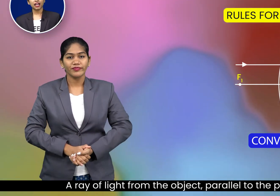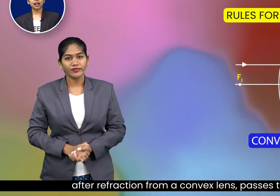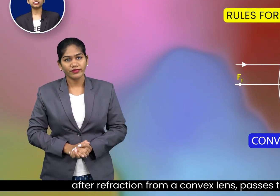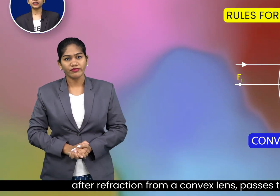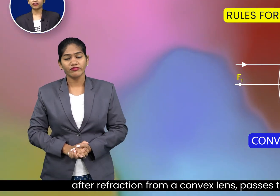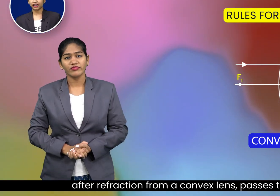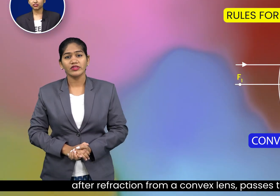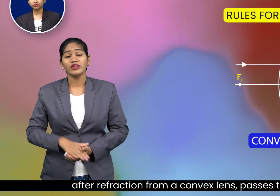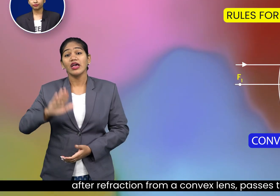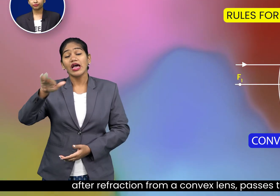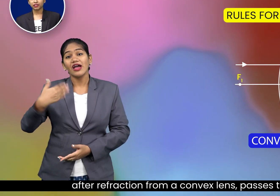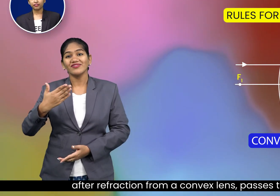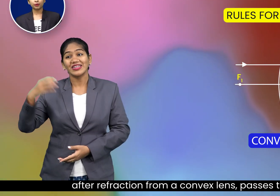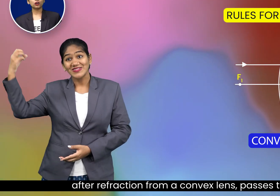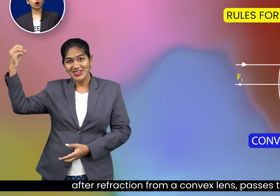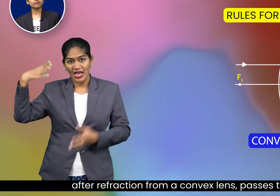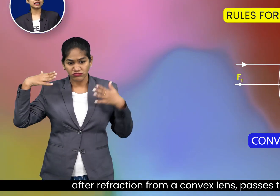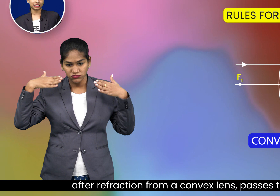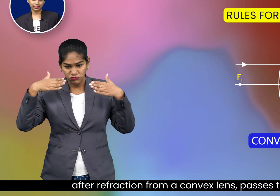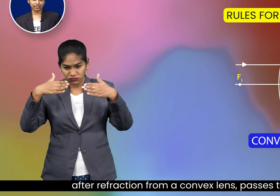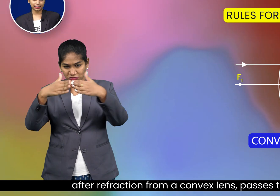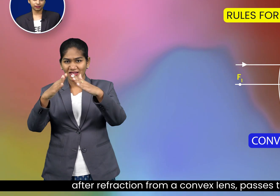After refraction from a convex lens,